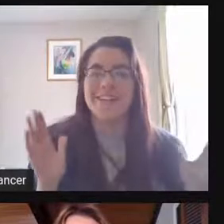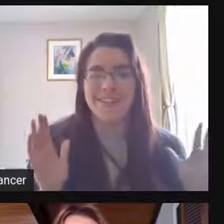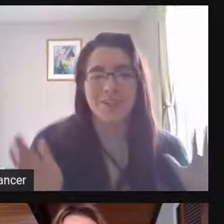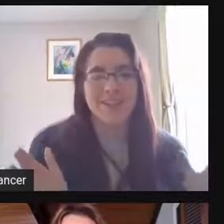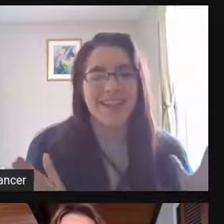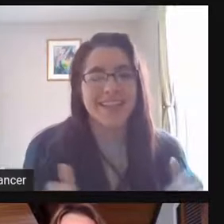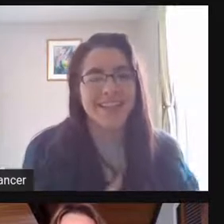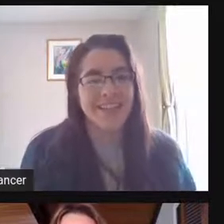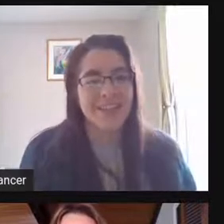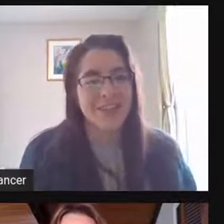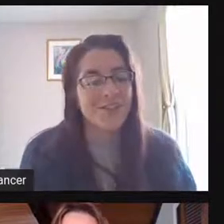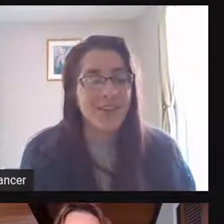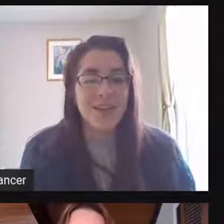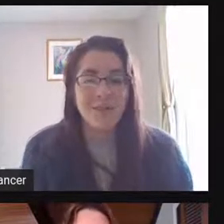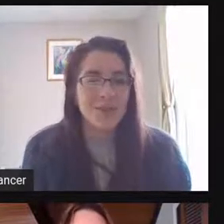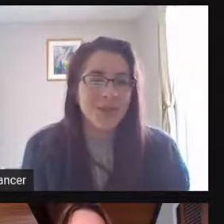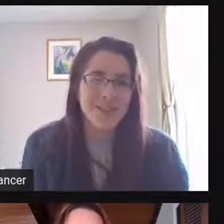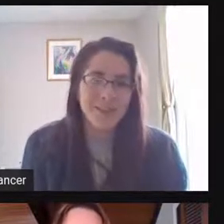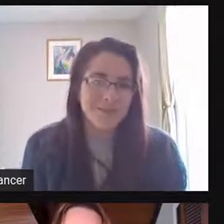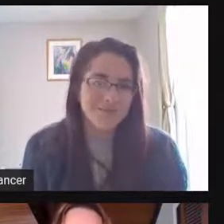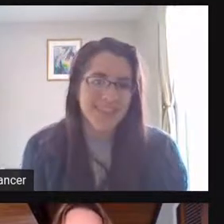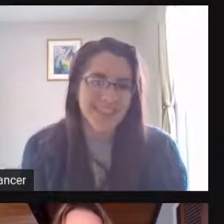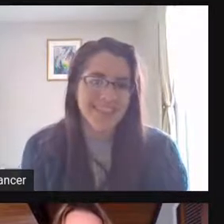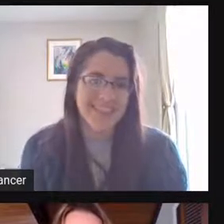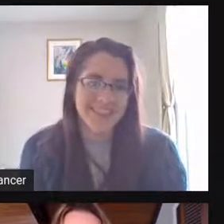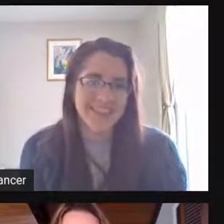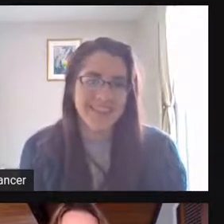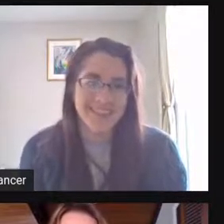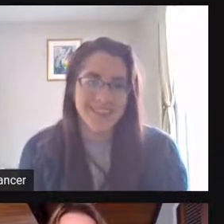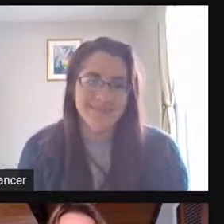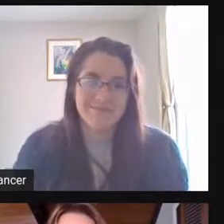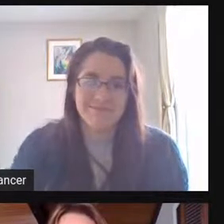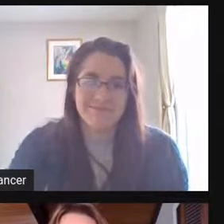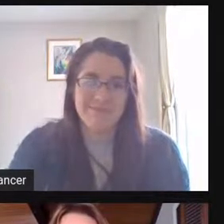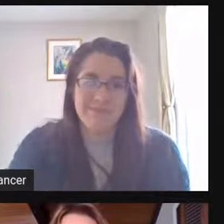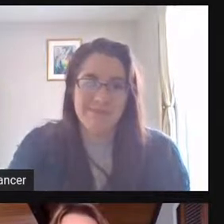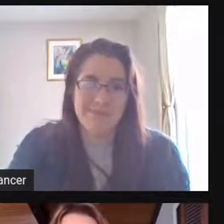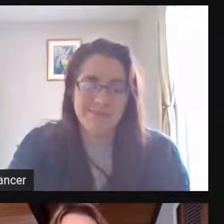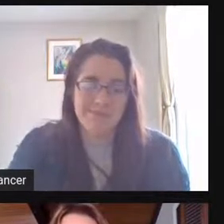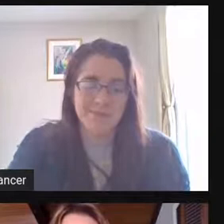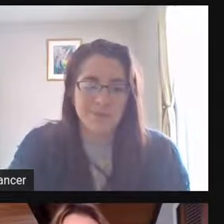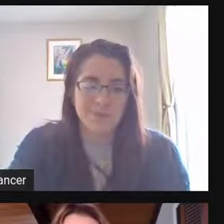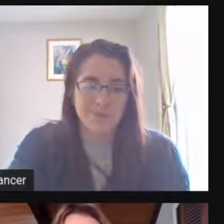bit of all of us to create this, and it could have ended up totally different.